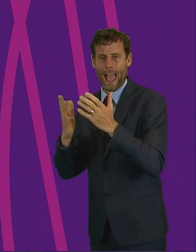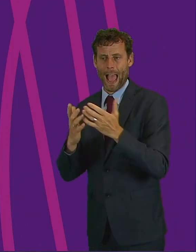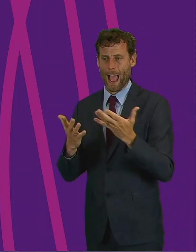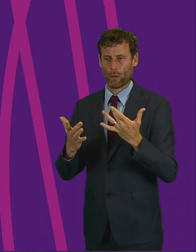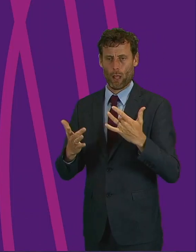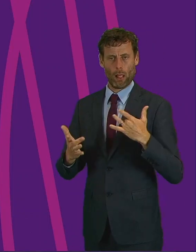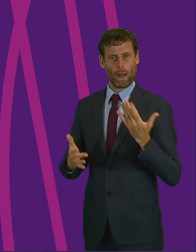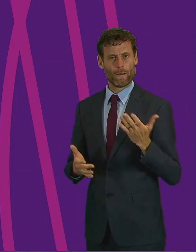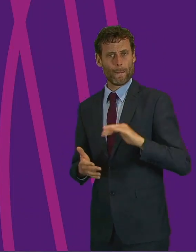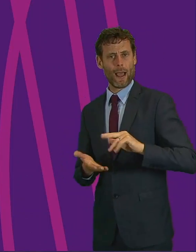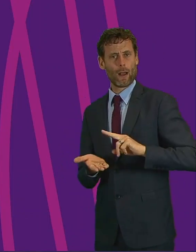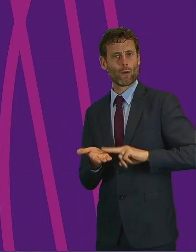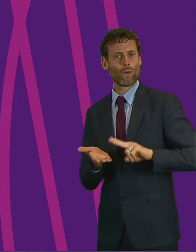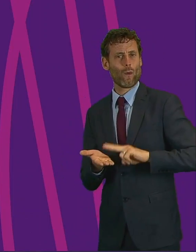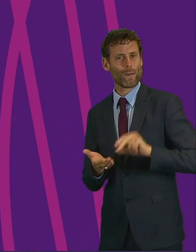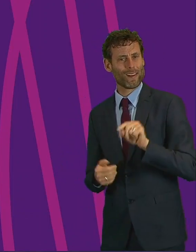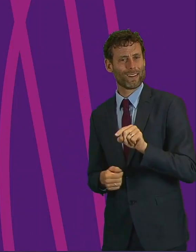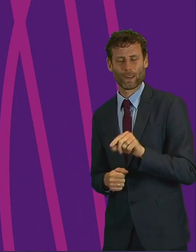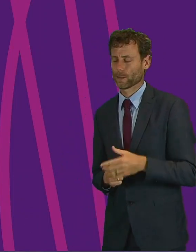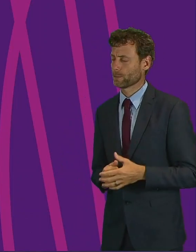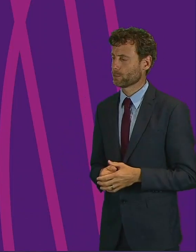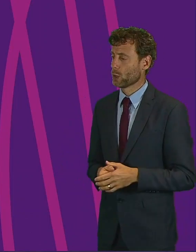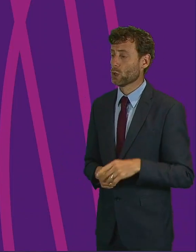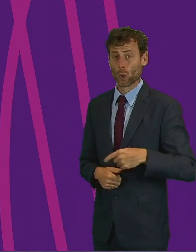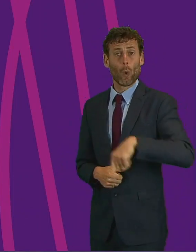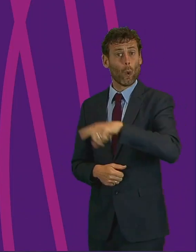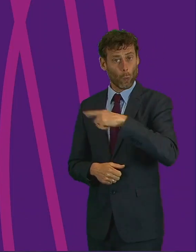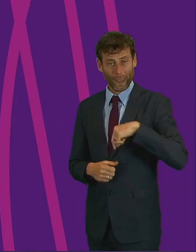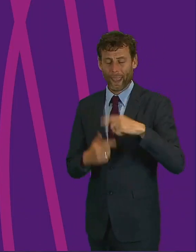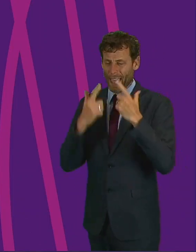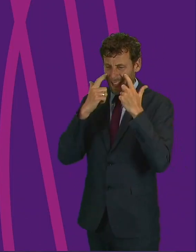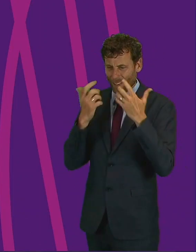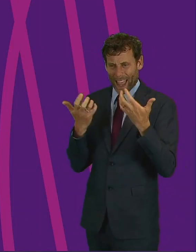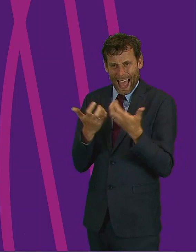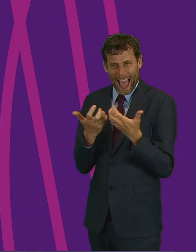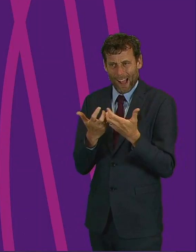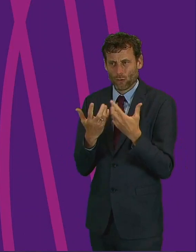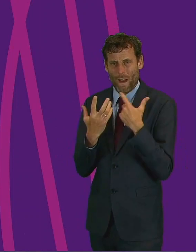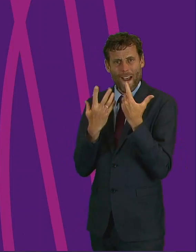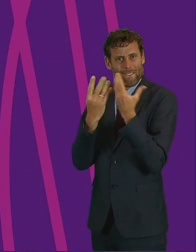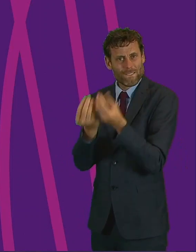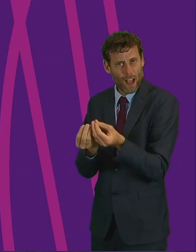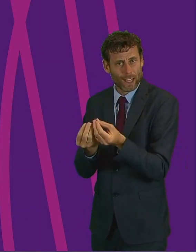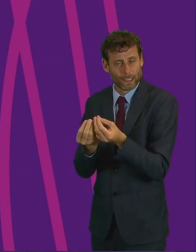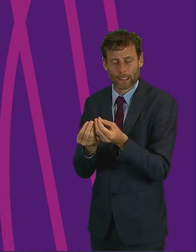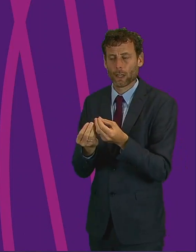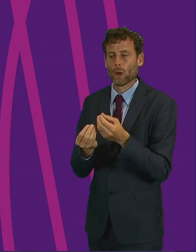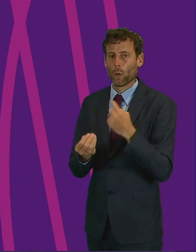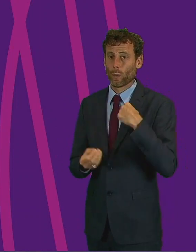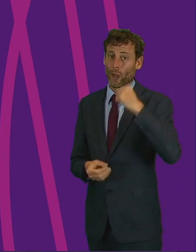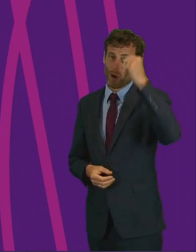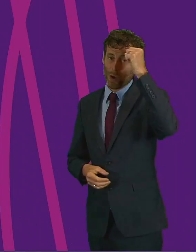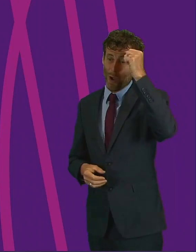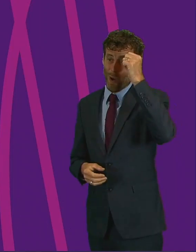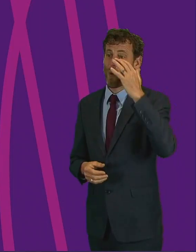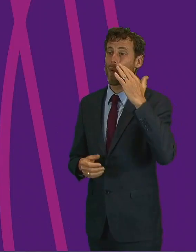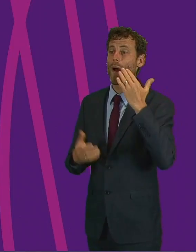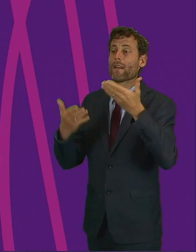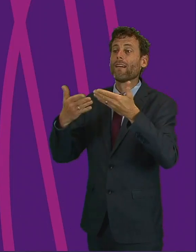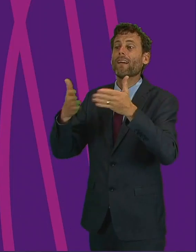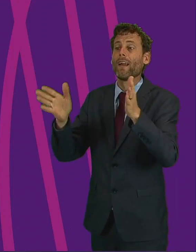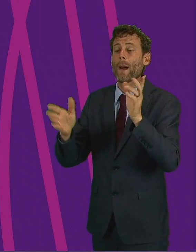of normal life as possible. So we are taking great care over that, and we recognise in the course of that the impact of somebody who is